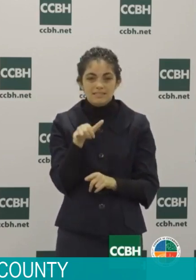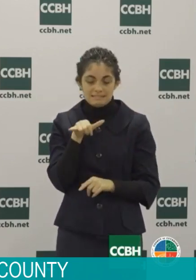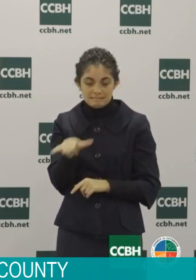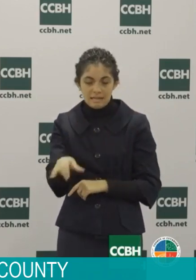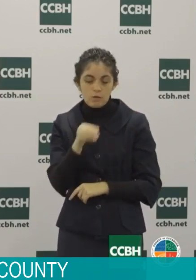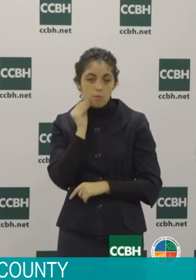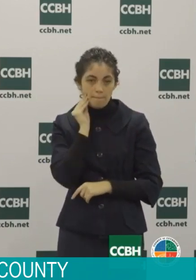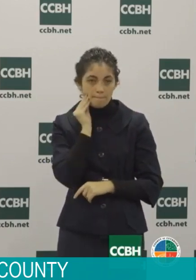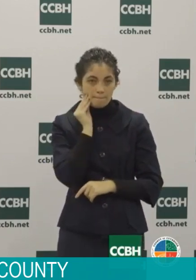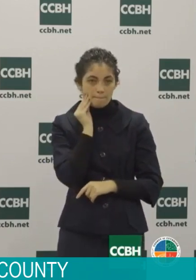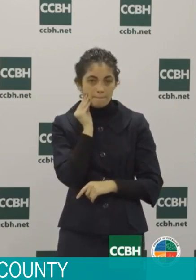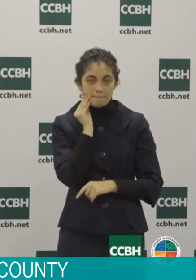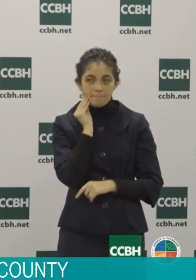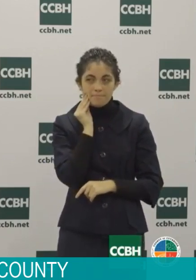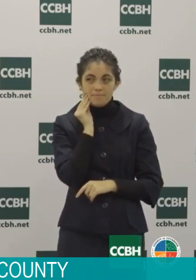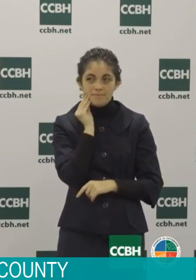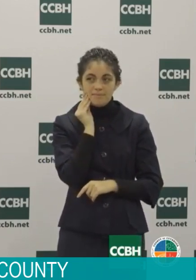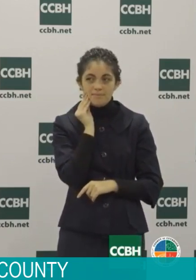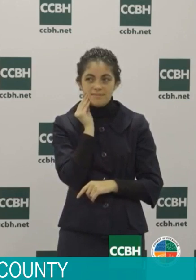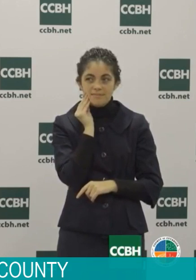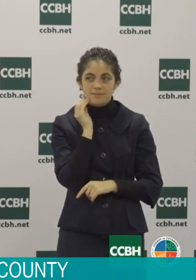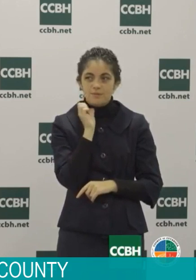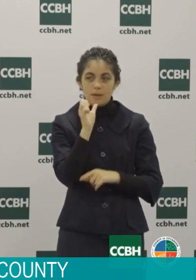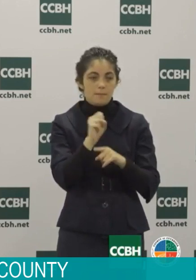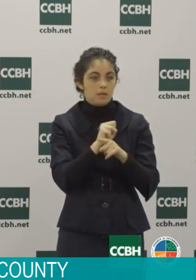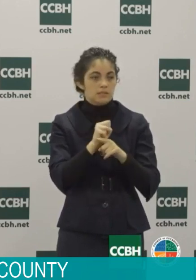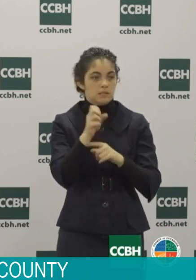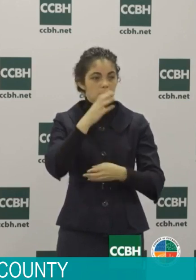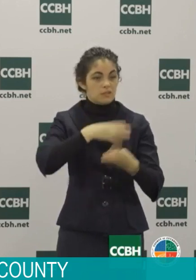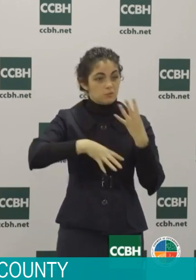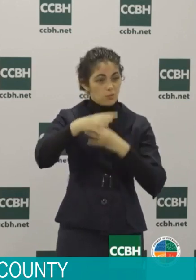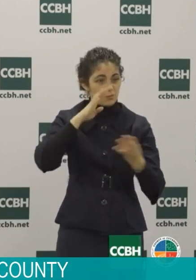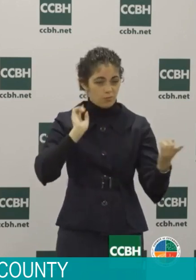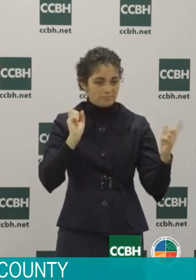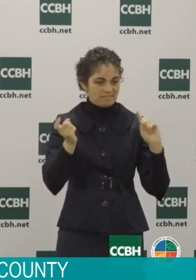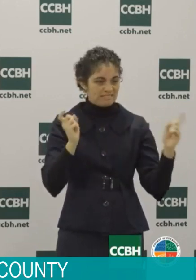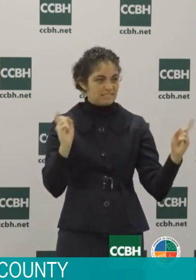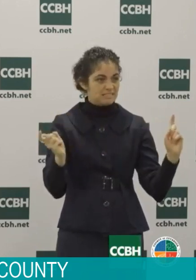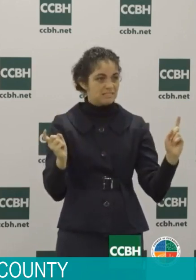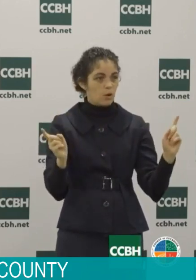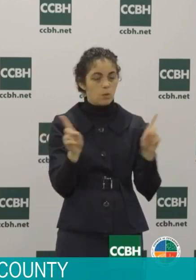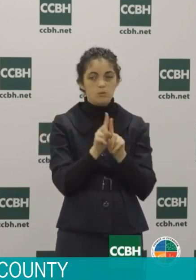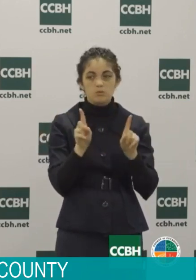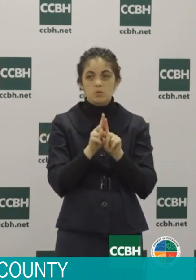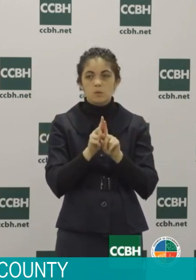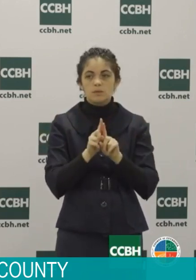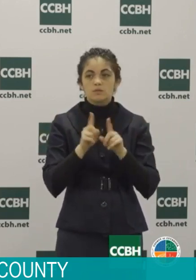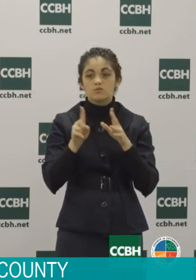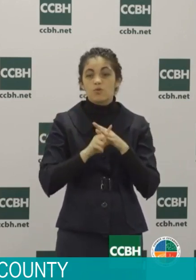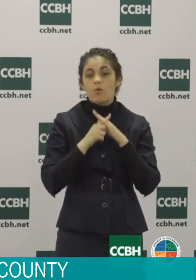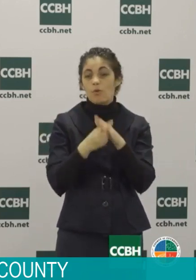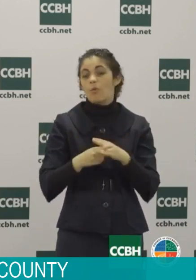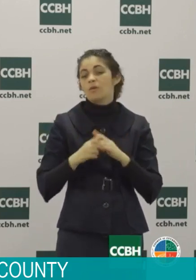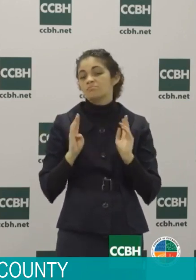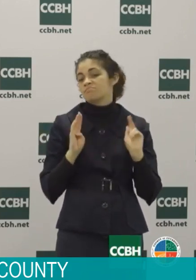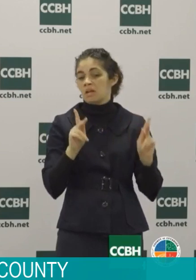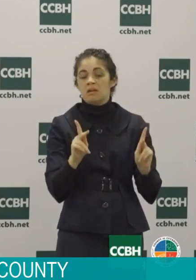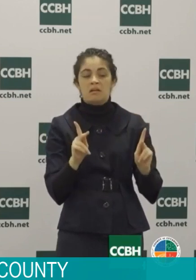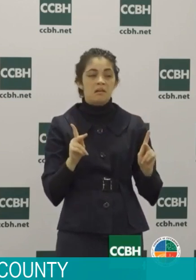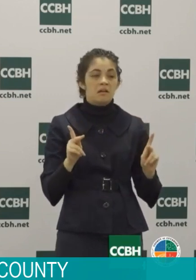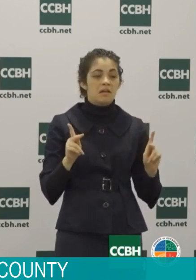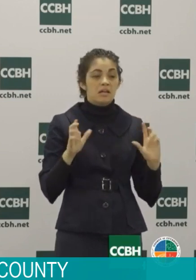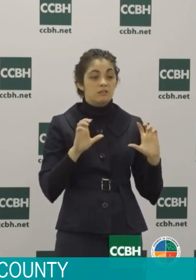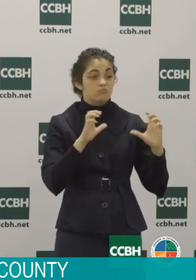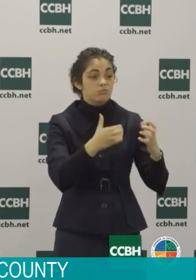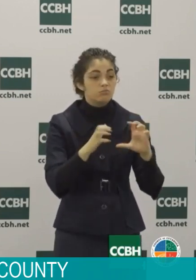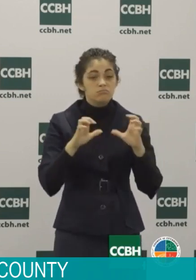stay-at-home warnings and they don't practice social distancing and they go out and begin to do things and gather